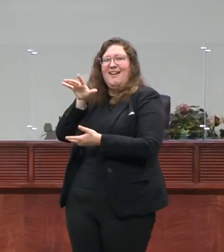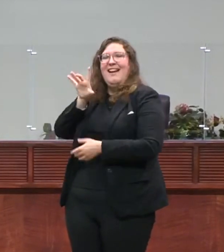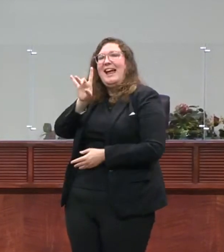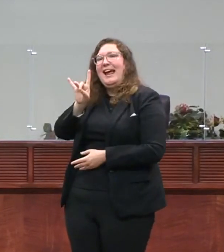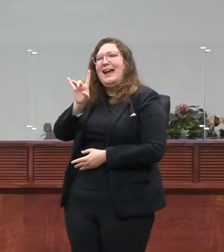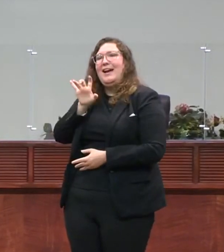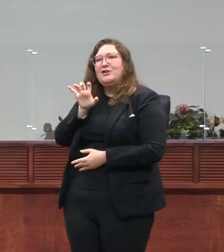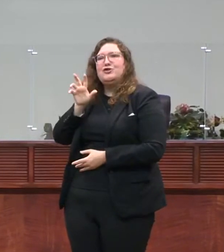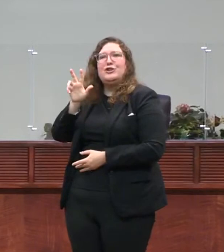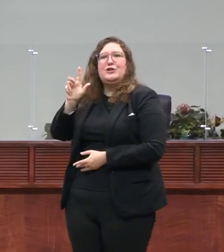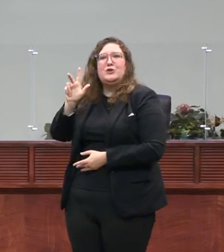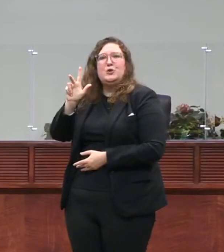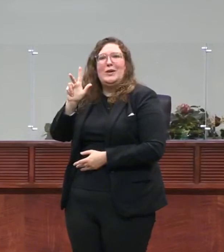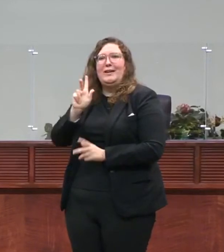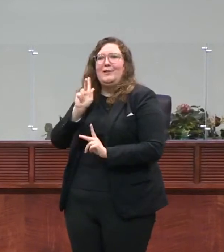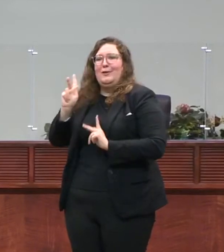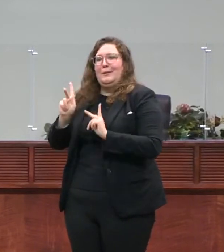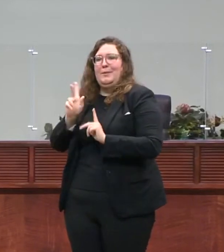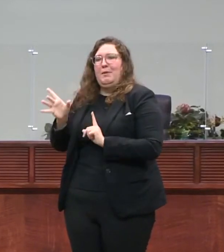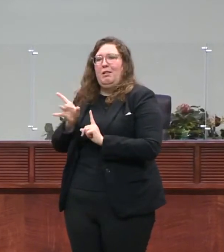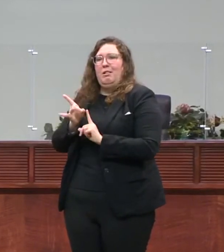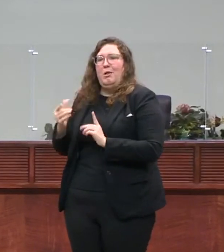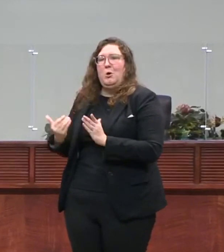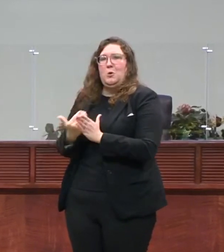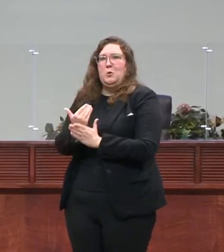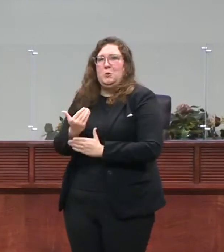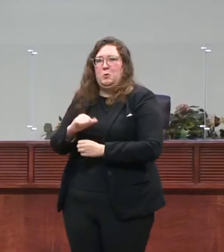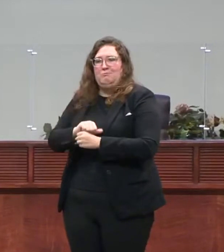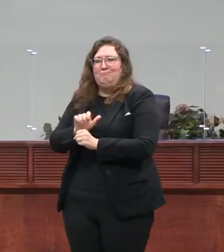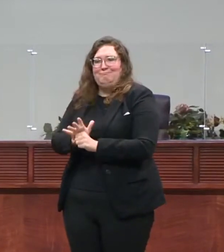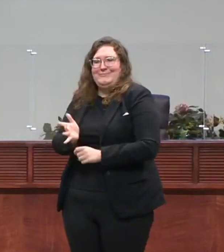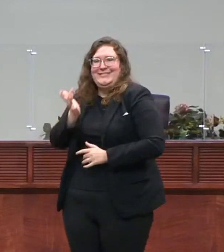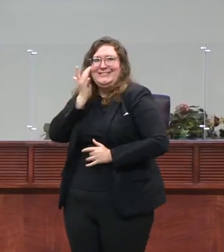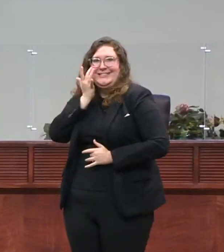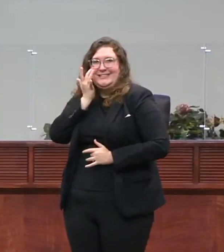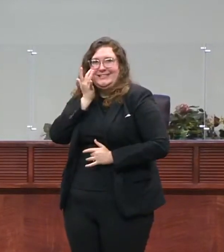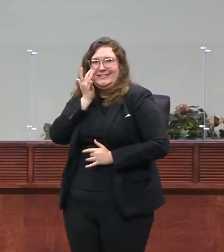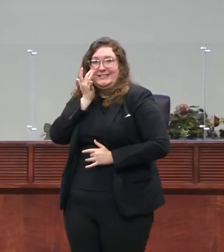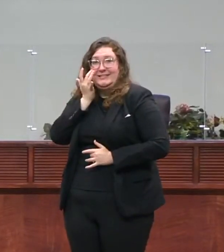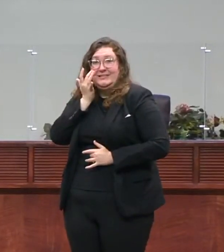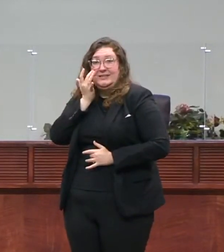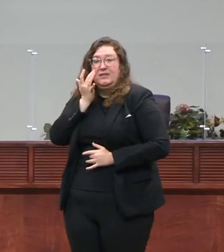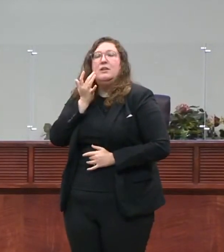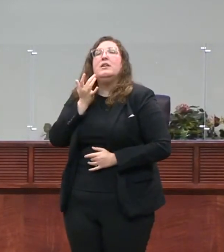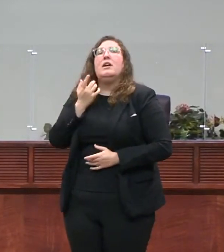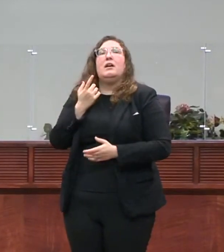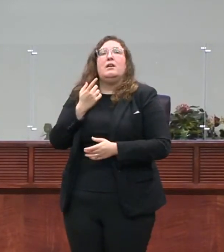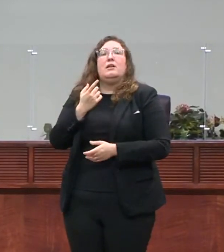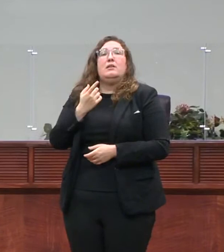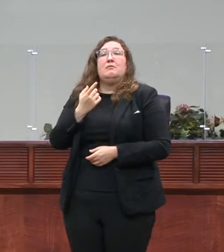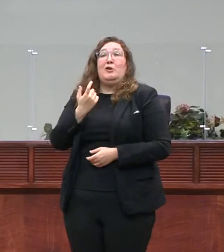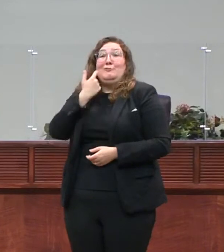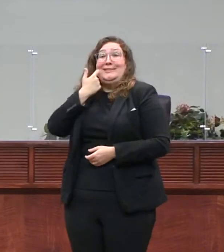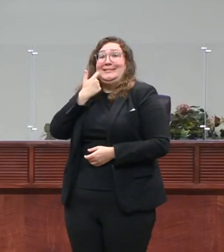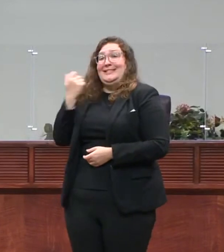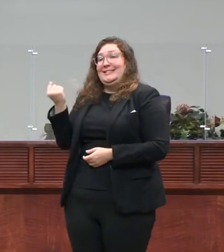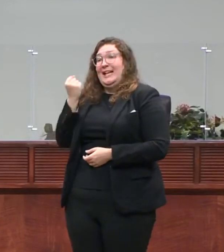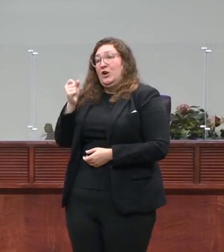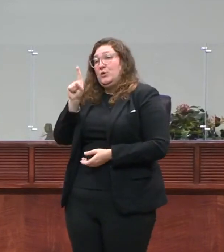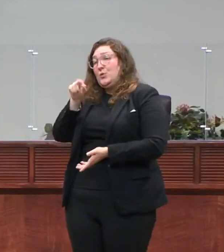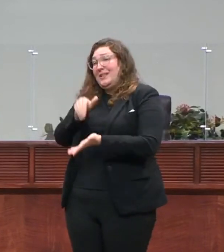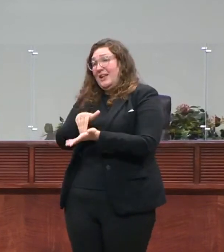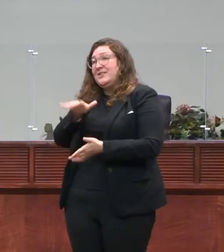823 new cases reported to the state. On Saturday, was